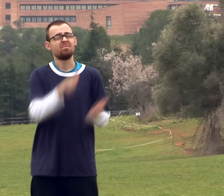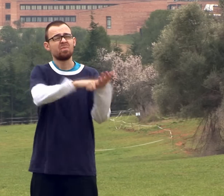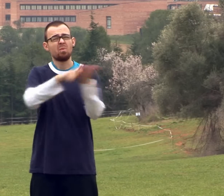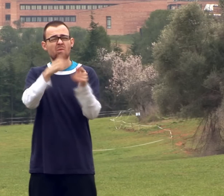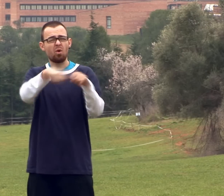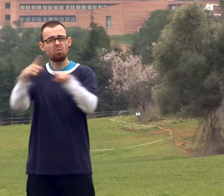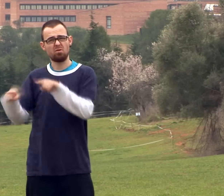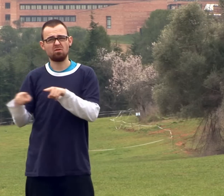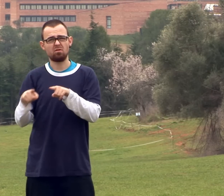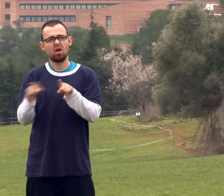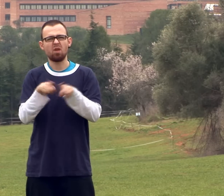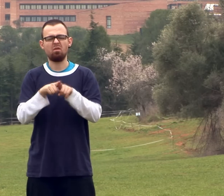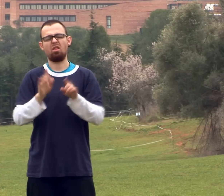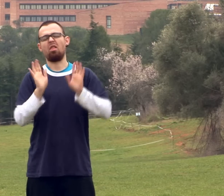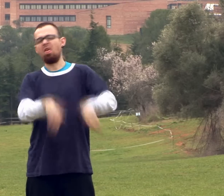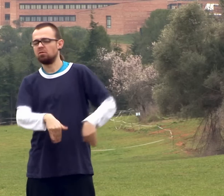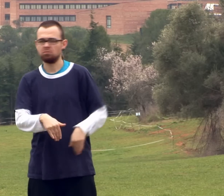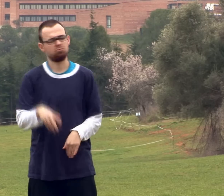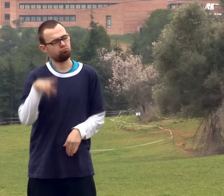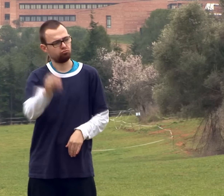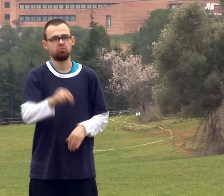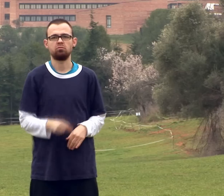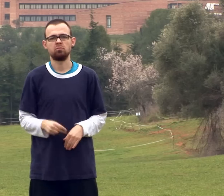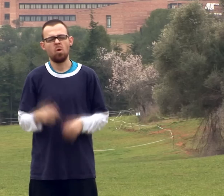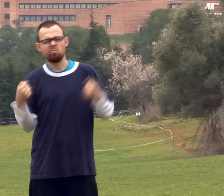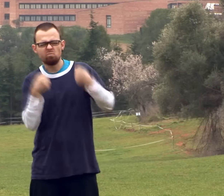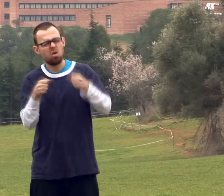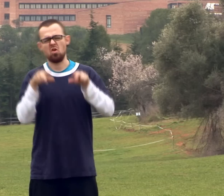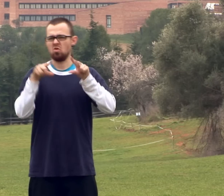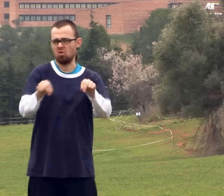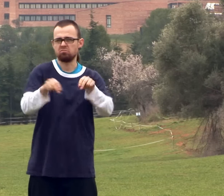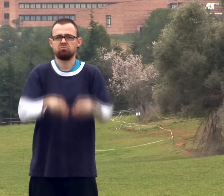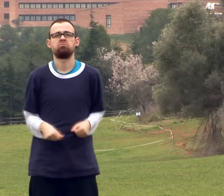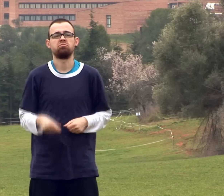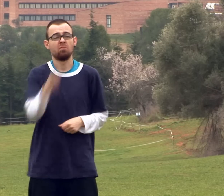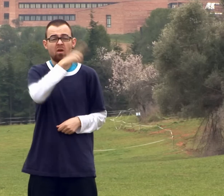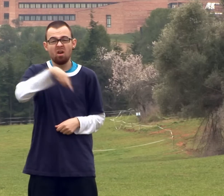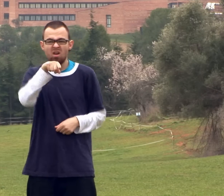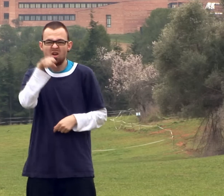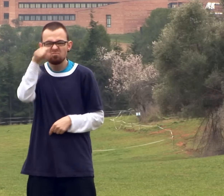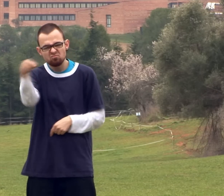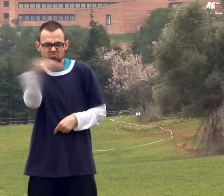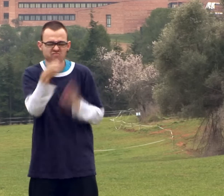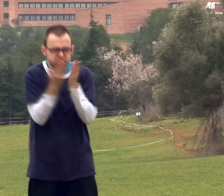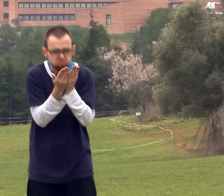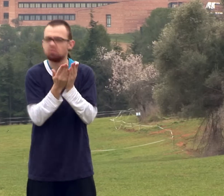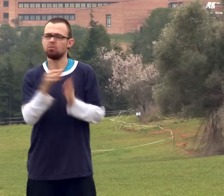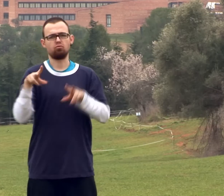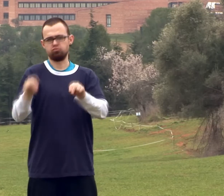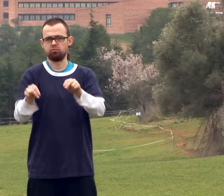not items, they don't get in the way of each other. Don't be led to think the contrary. Certainly, as life goes on, it won't